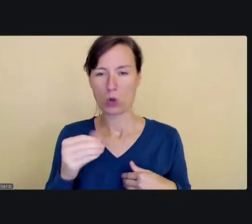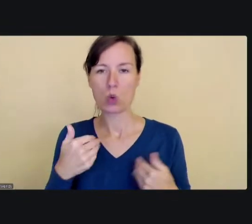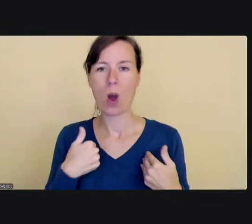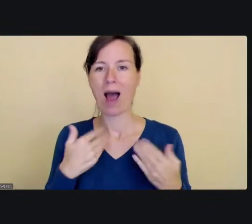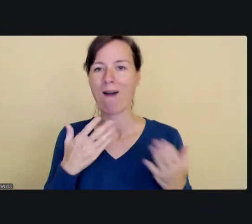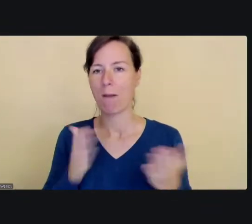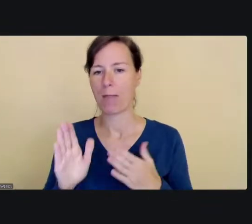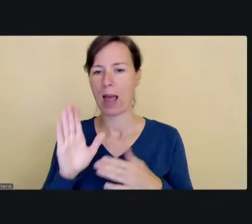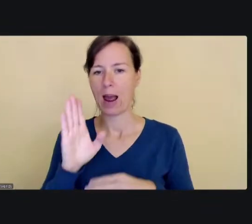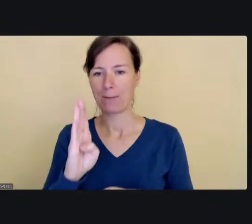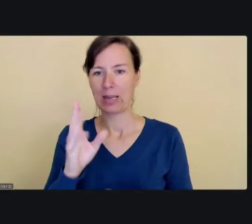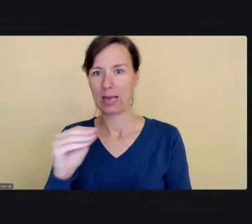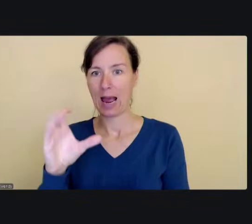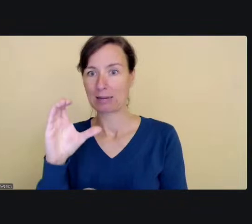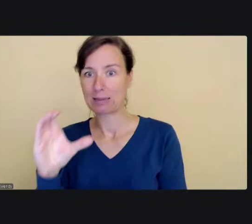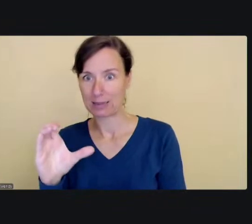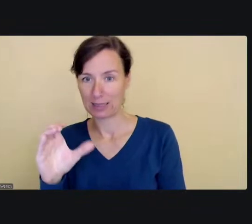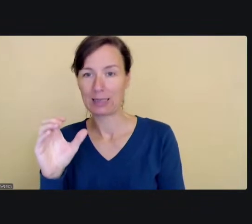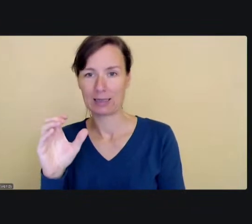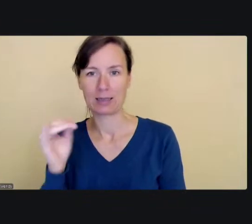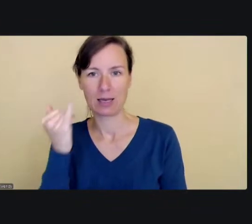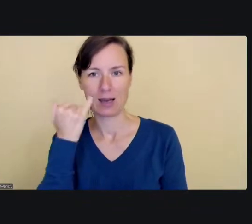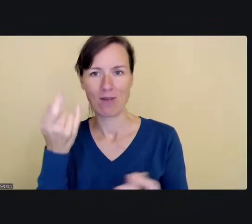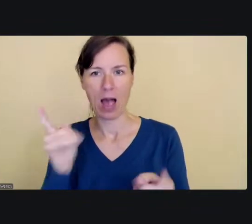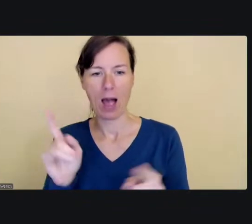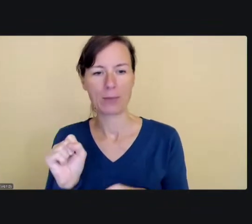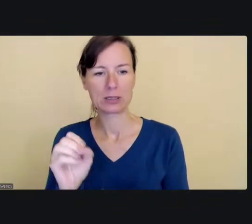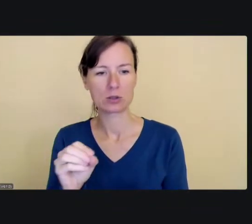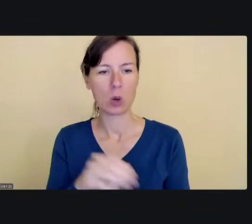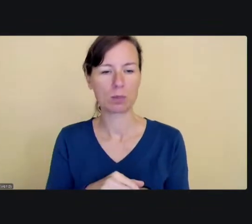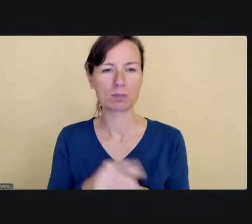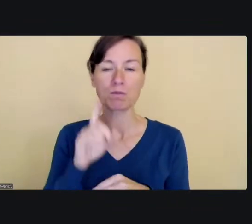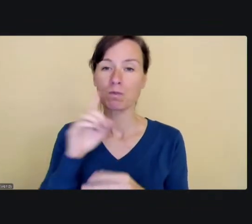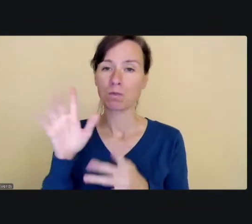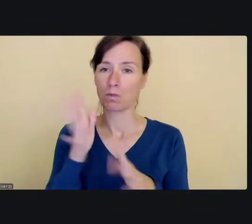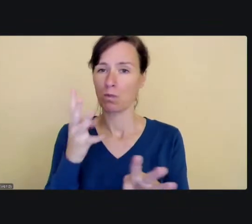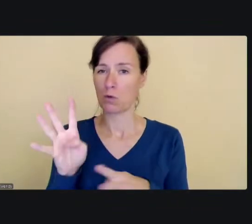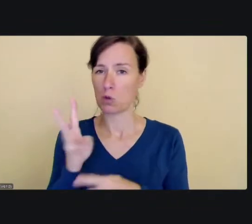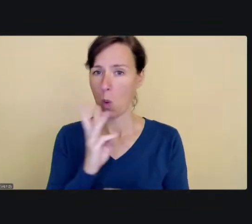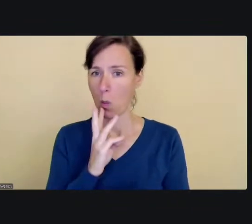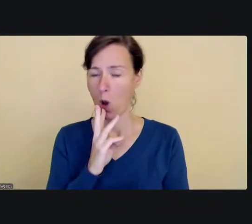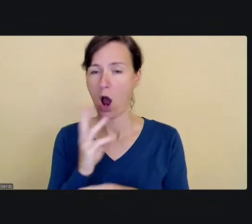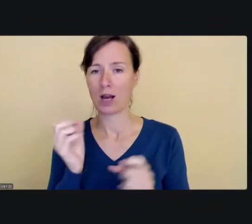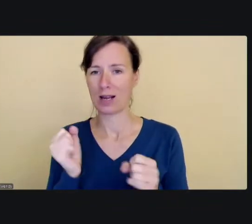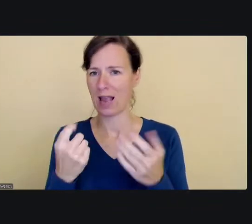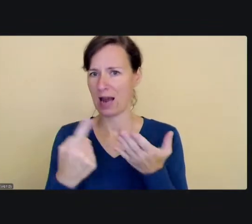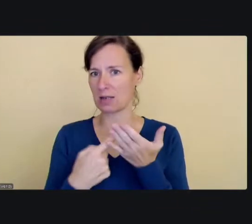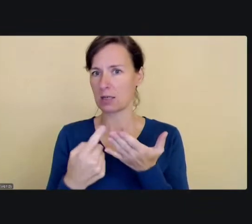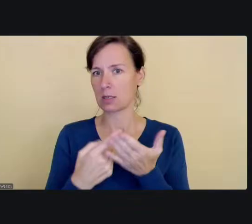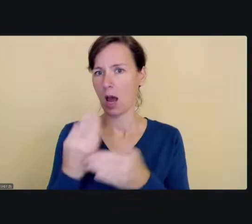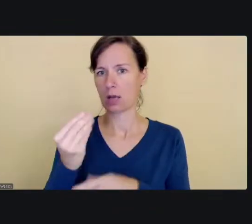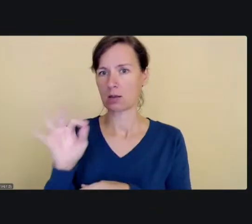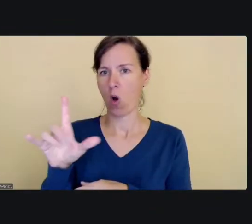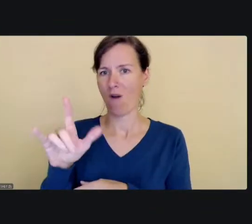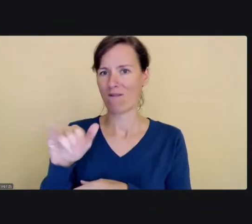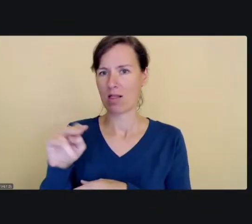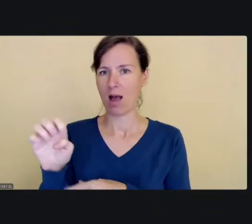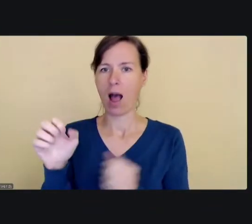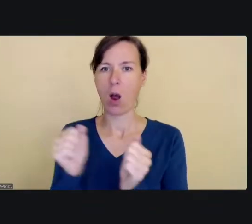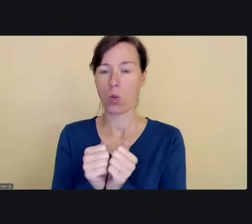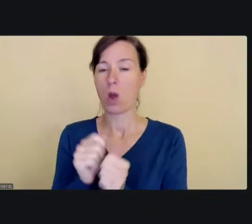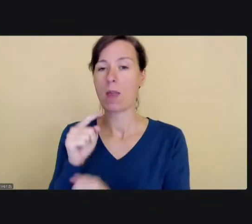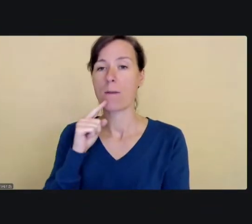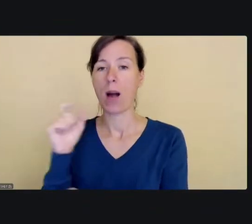stormwater, maybe that's a discussion that we can have offline with the acting public works director and the public